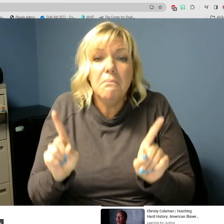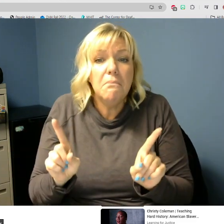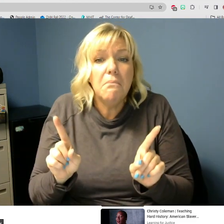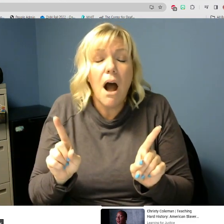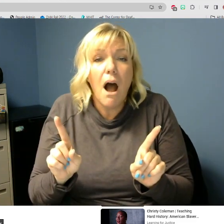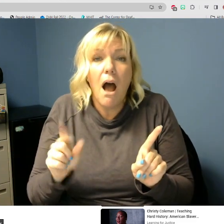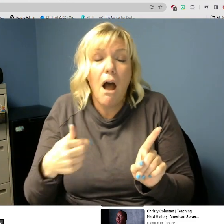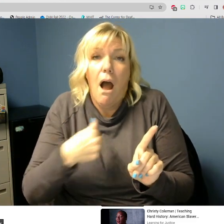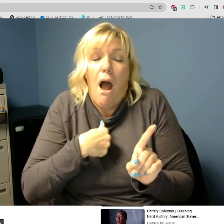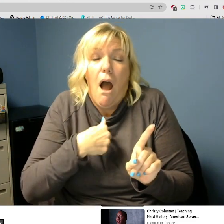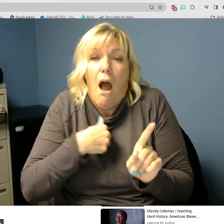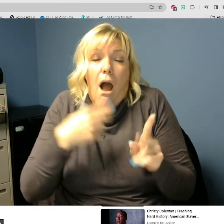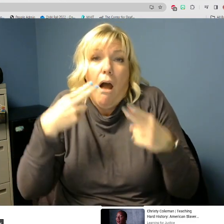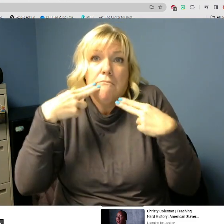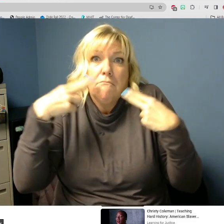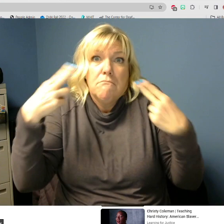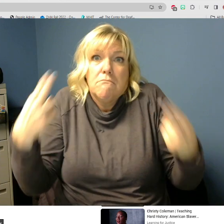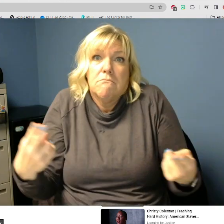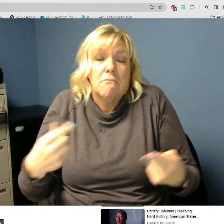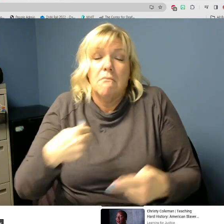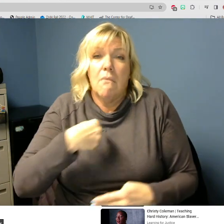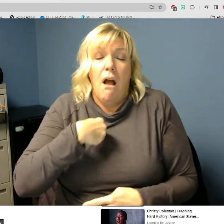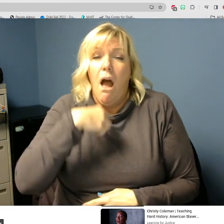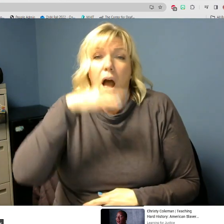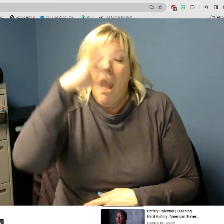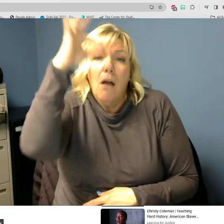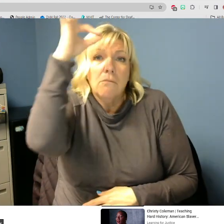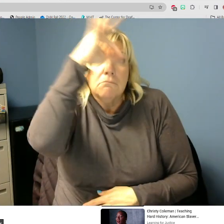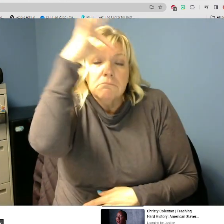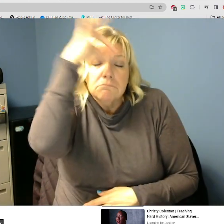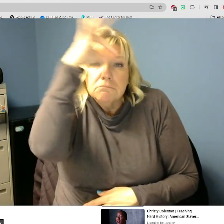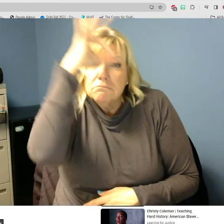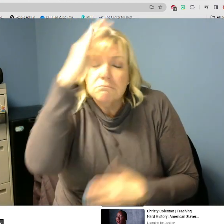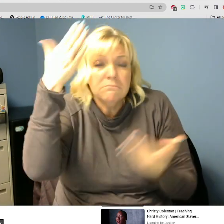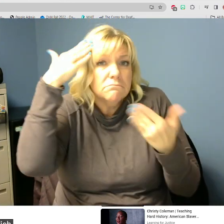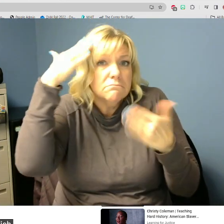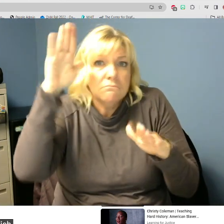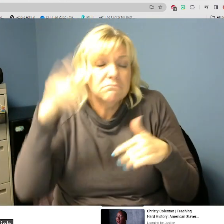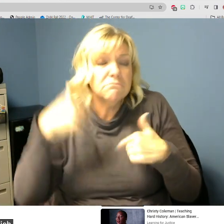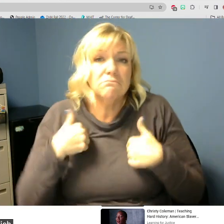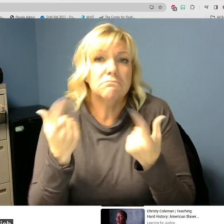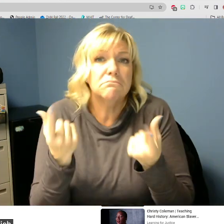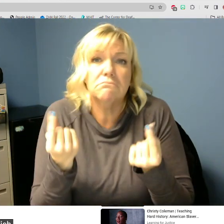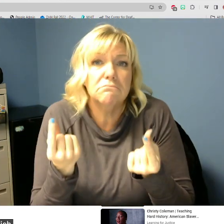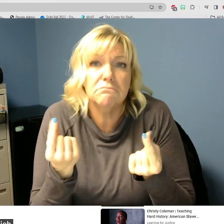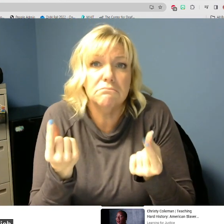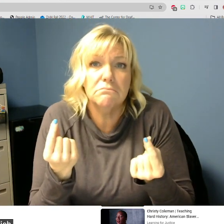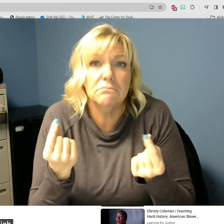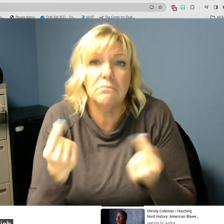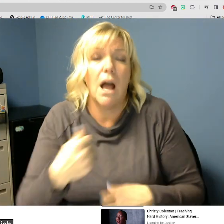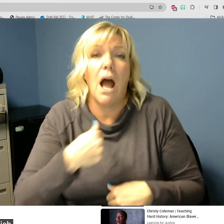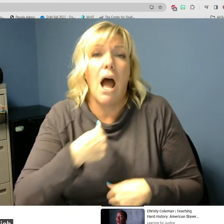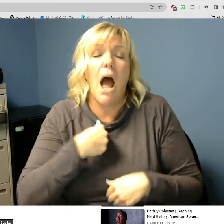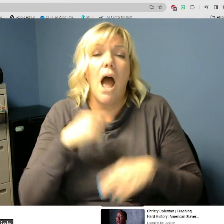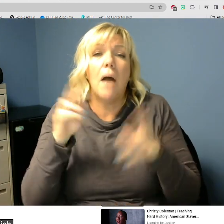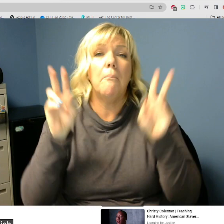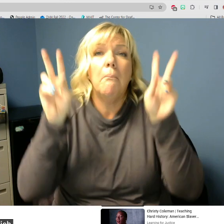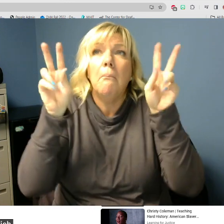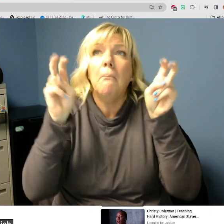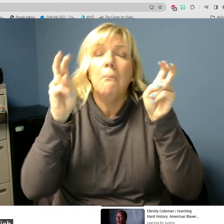was, I didn't know what I was doing, basically. She says she was just an ignorant